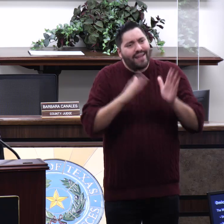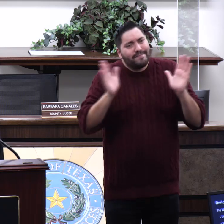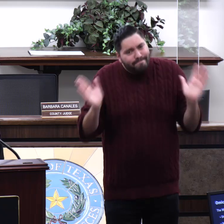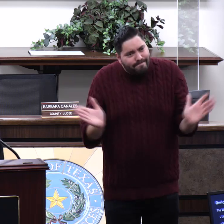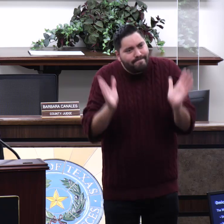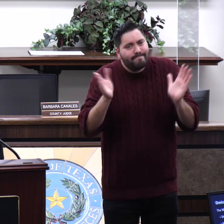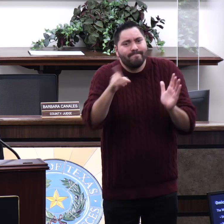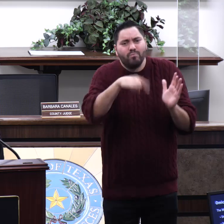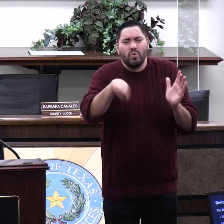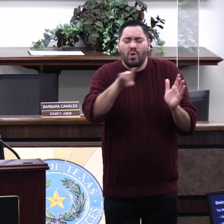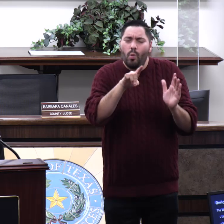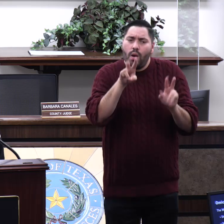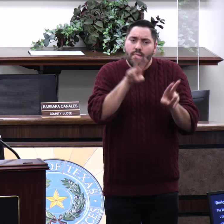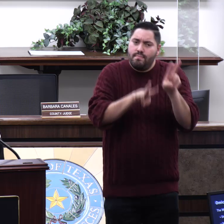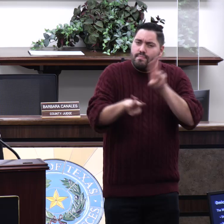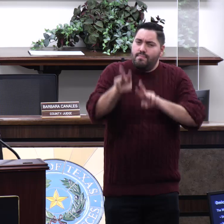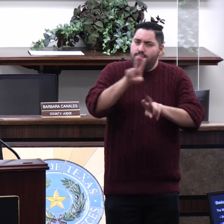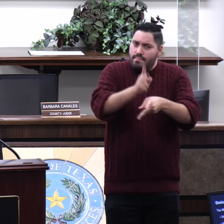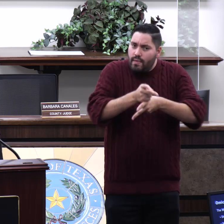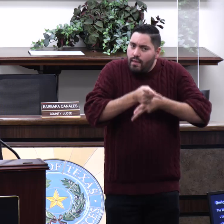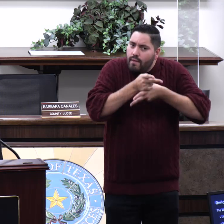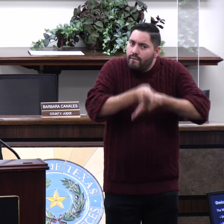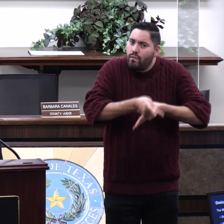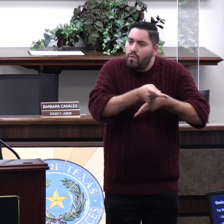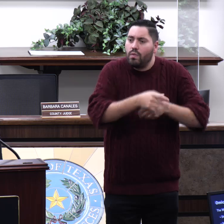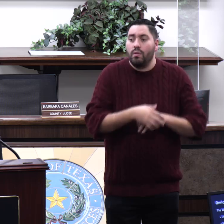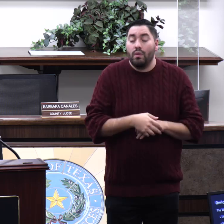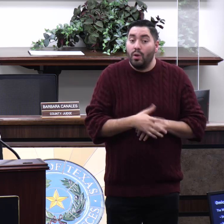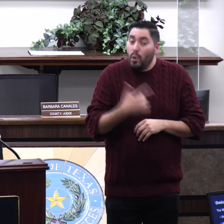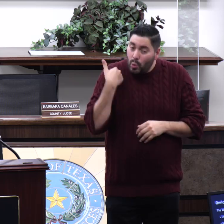to stay vigilant. We will be facing